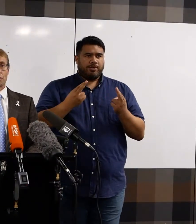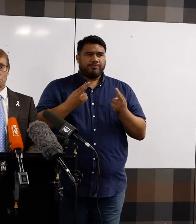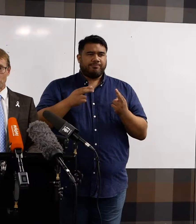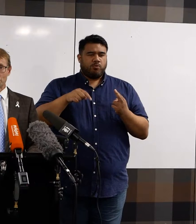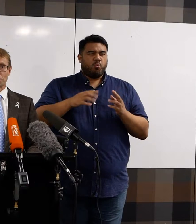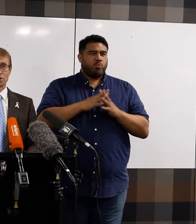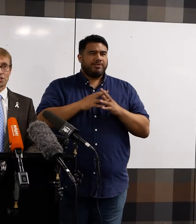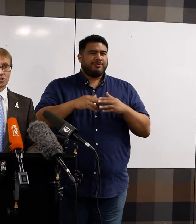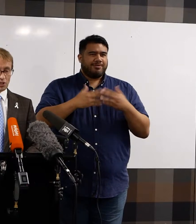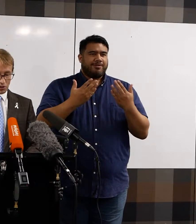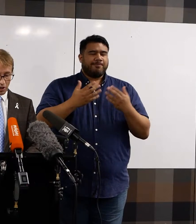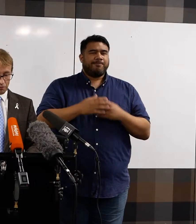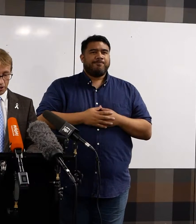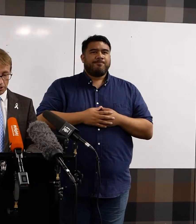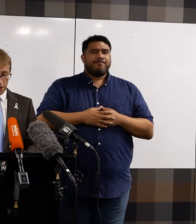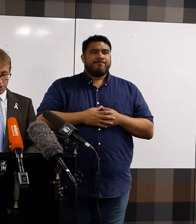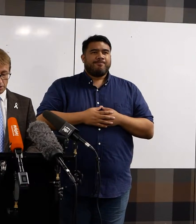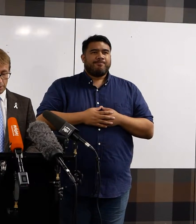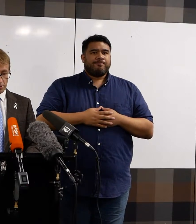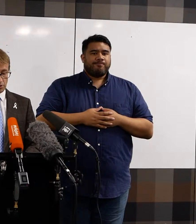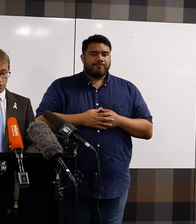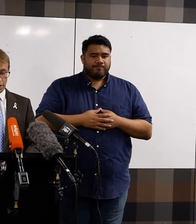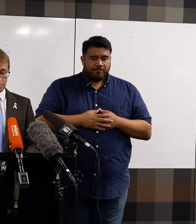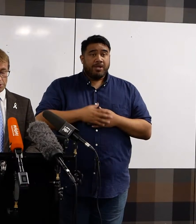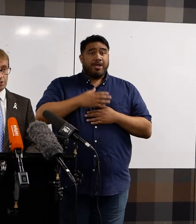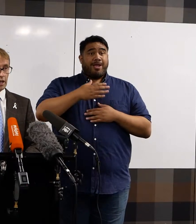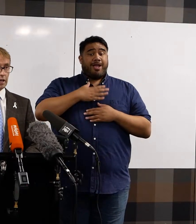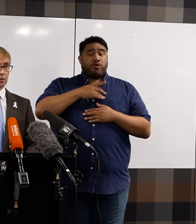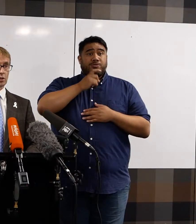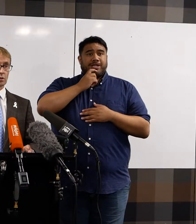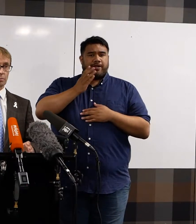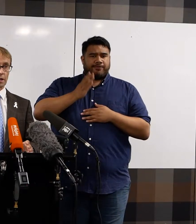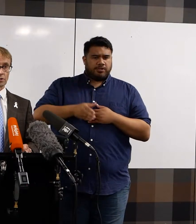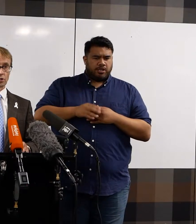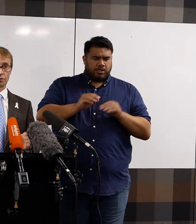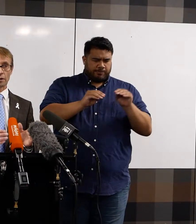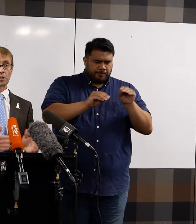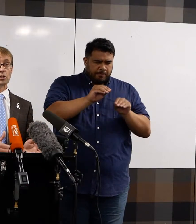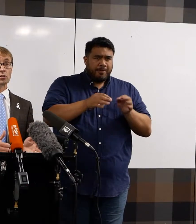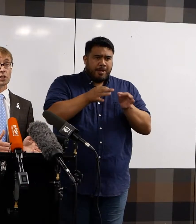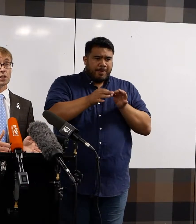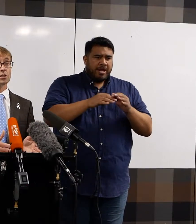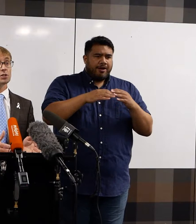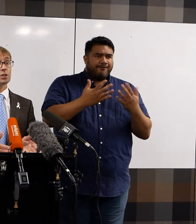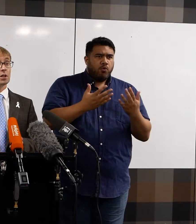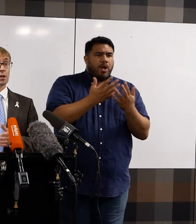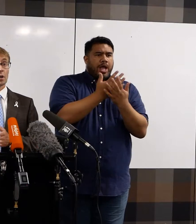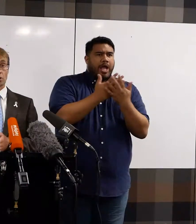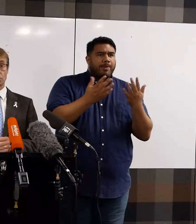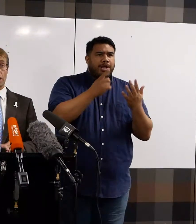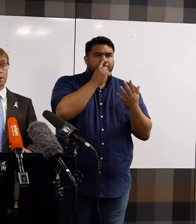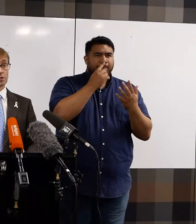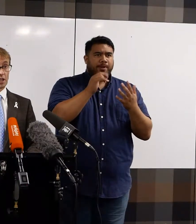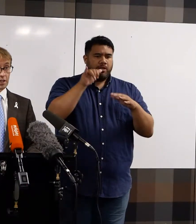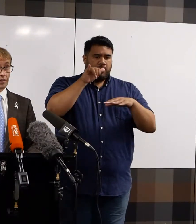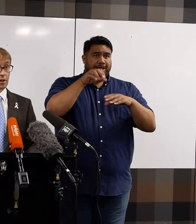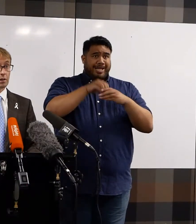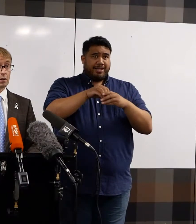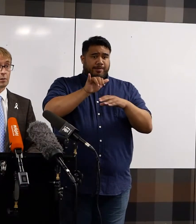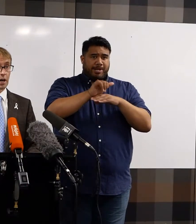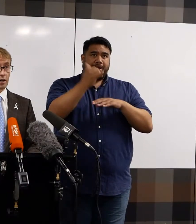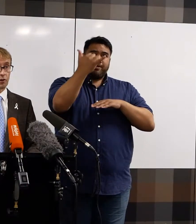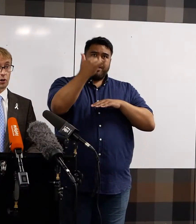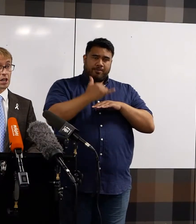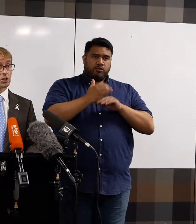Officials are in the process still of finalising the passenger numbers and the balance of how many New Zealanders, Australians and